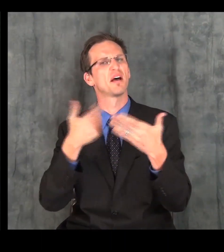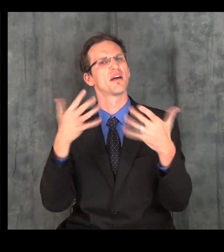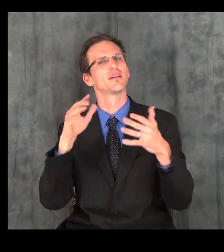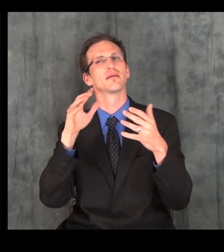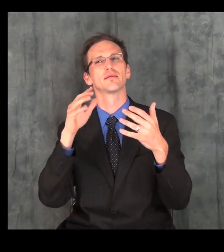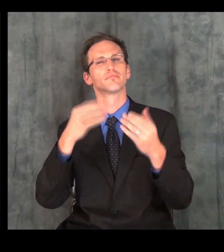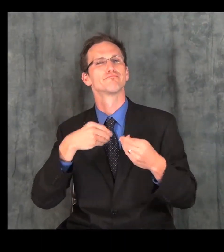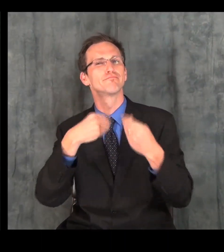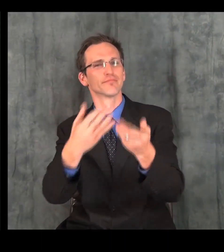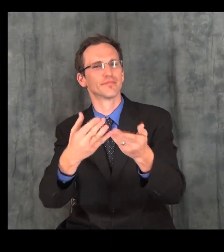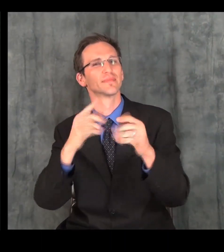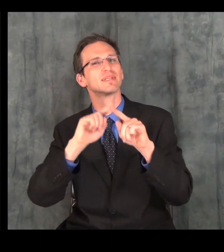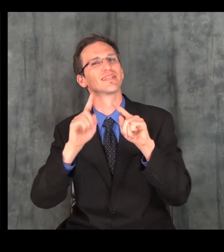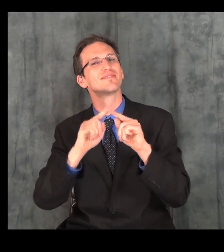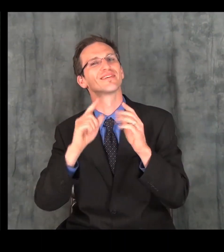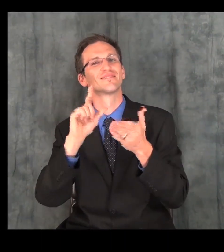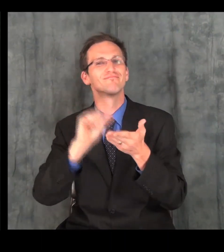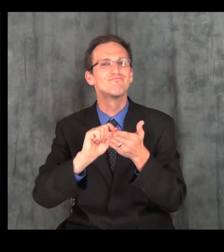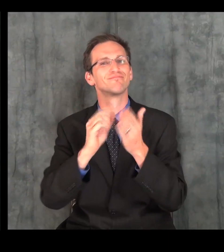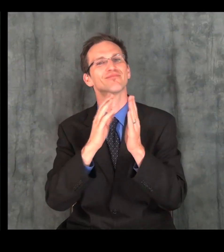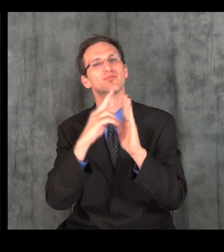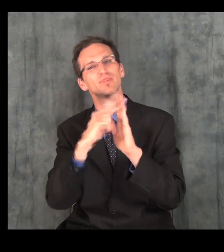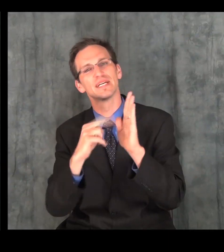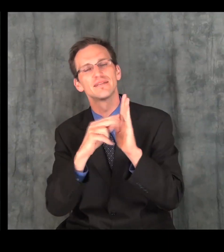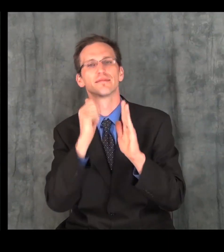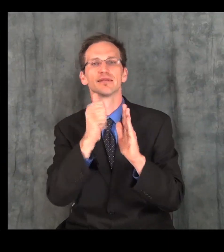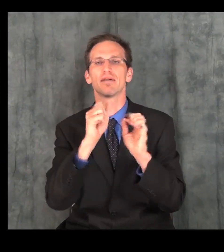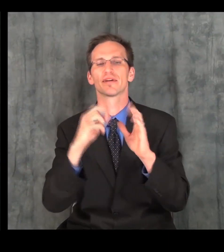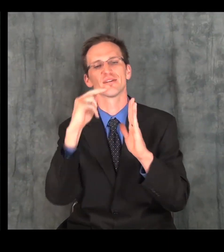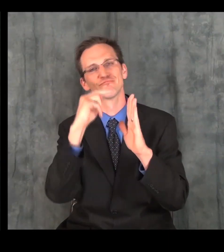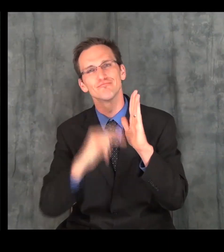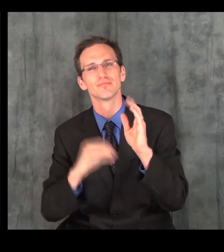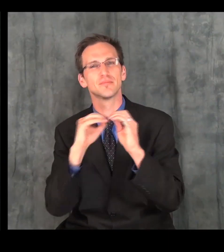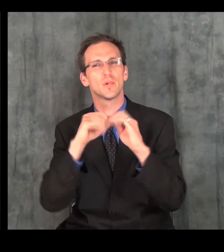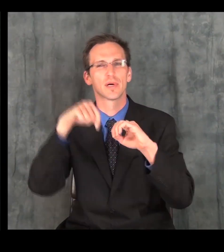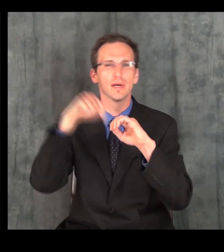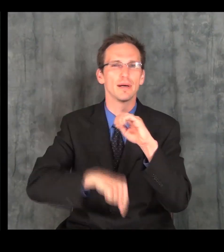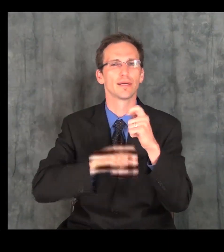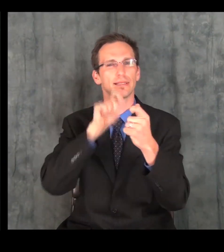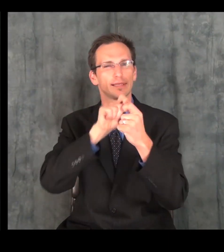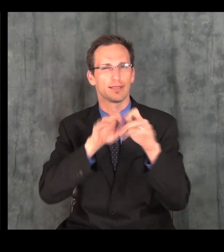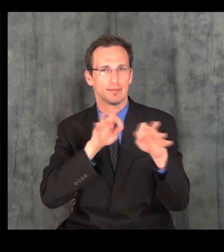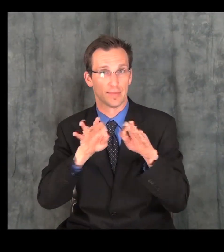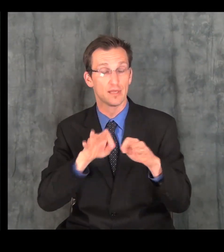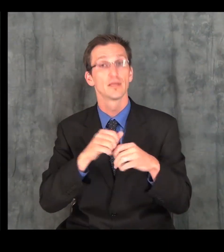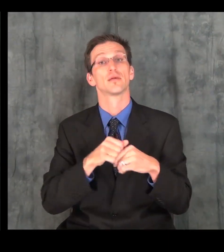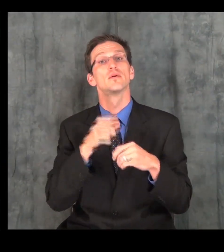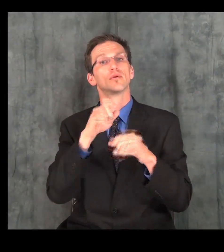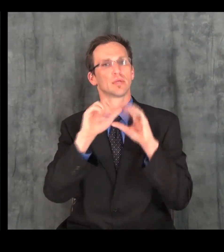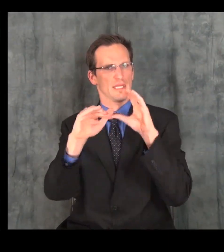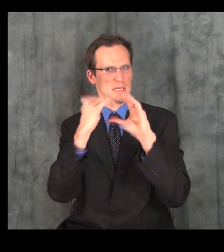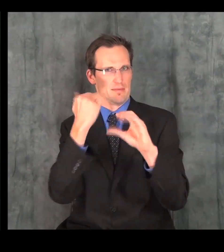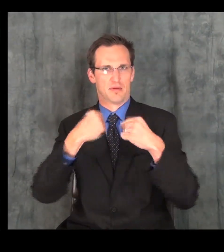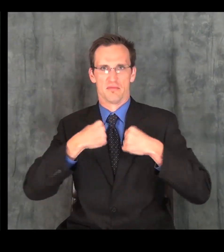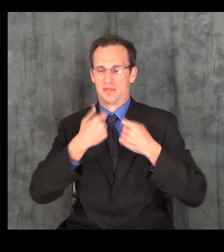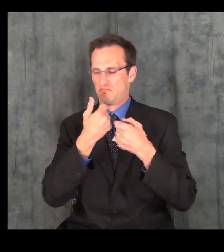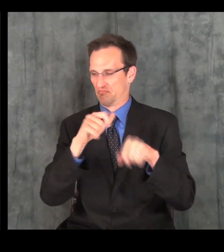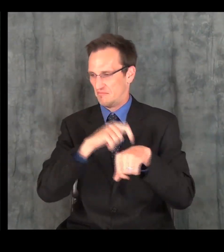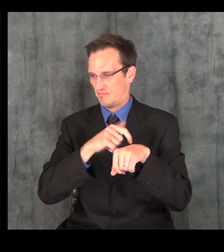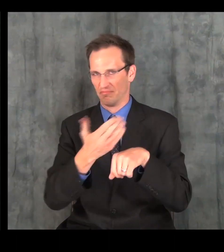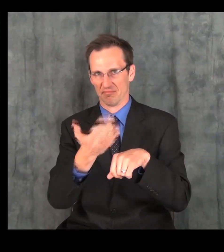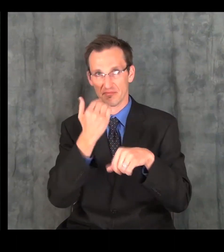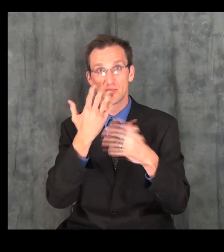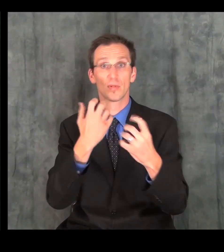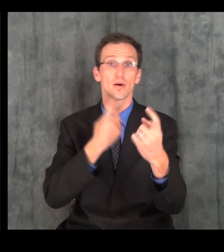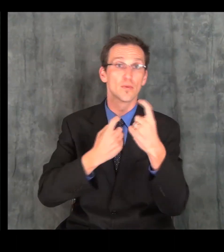of readings that you can have a look at if you'd like some more detail, and please feel free to email me if you have any questions